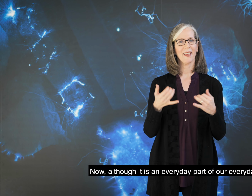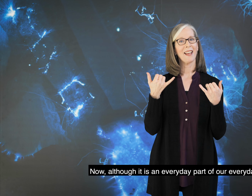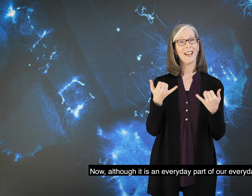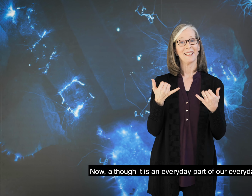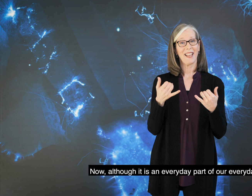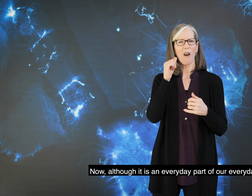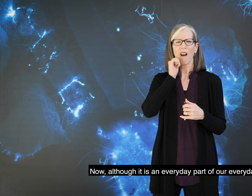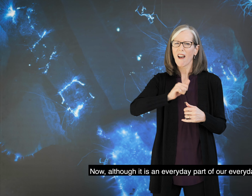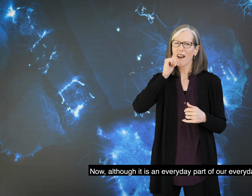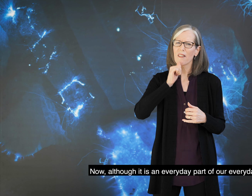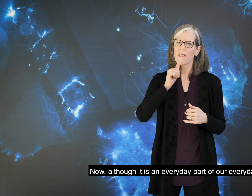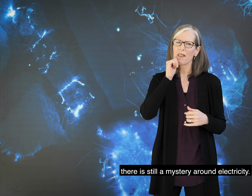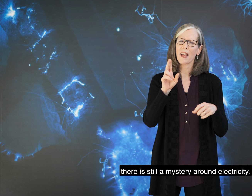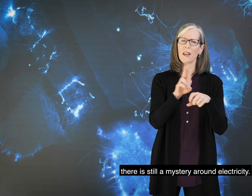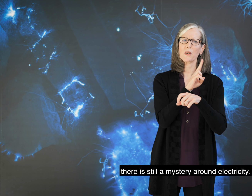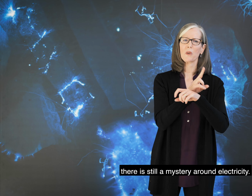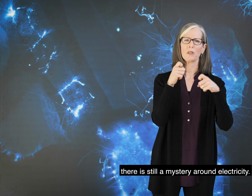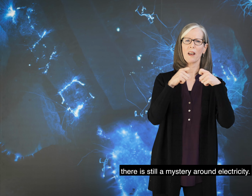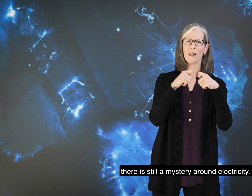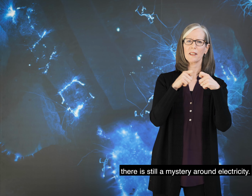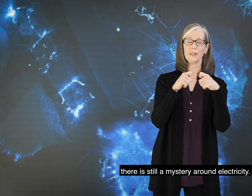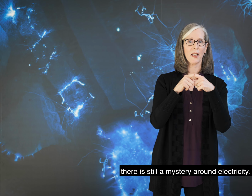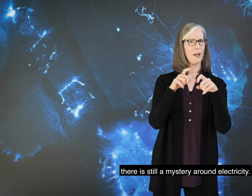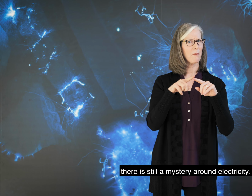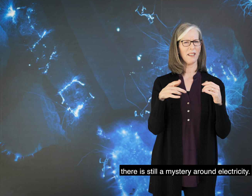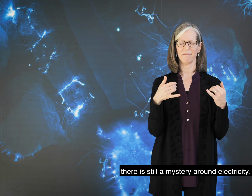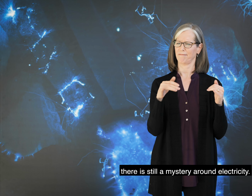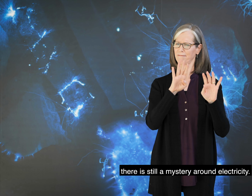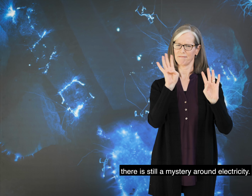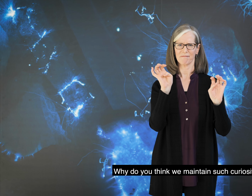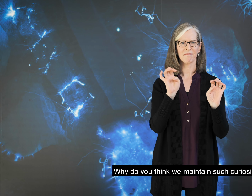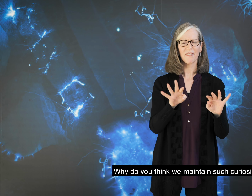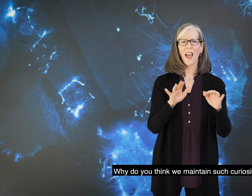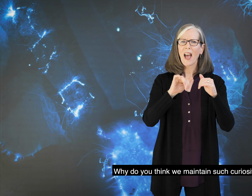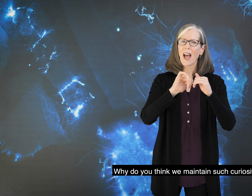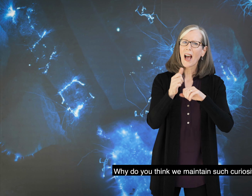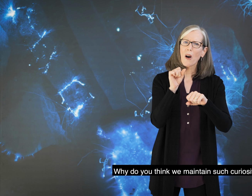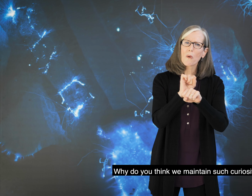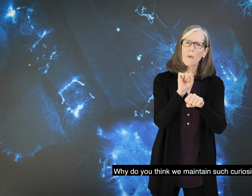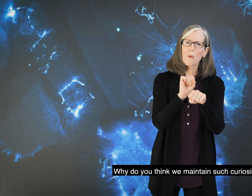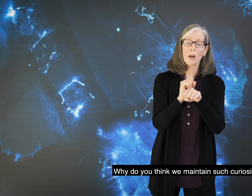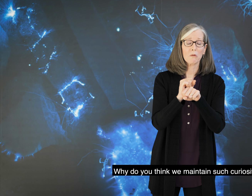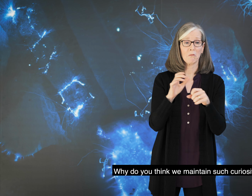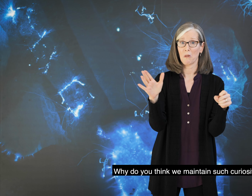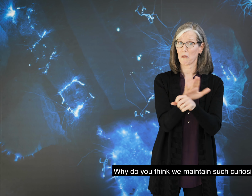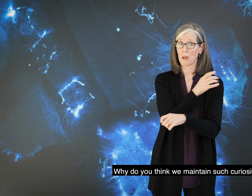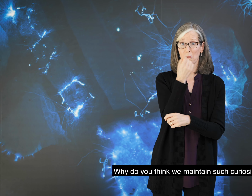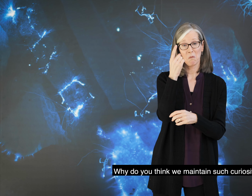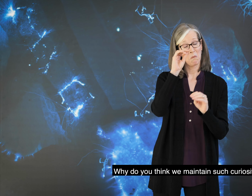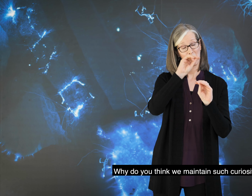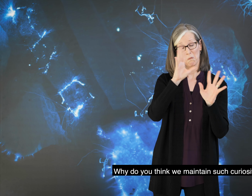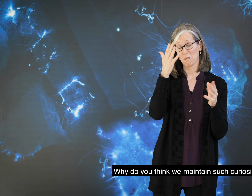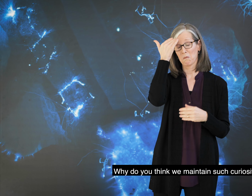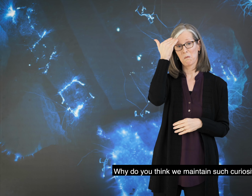everyday part of our lives, there is still a mystery around electricity. Why do you think we maintain such curiosity